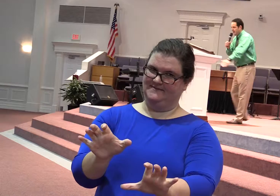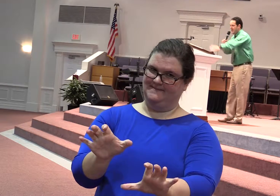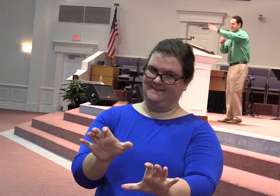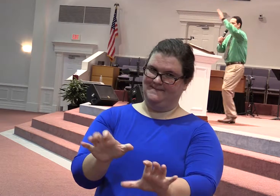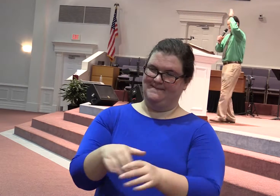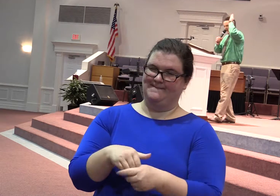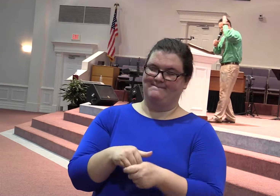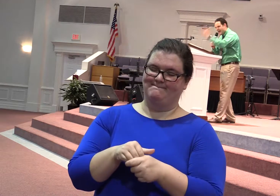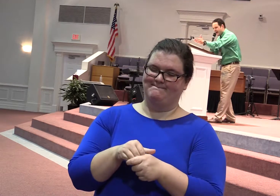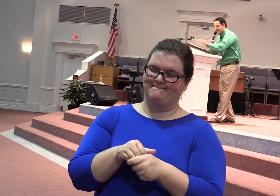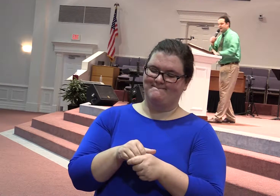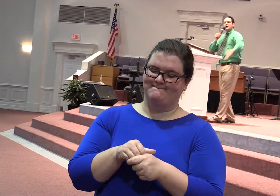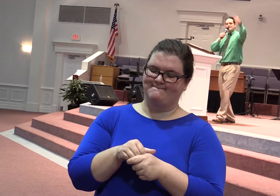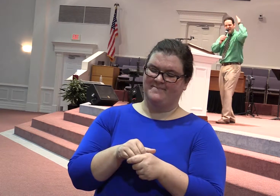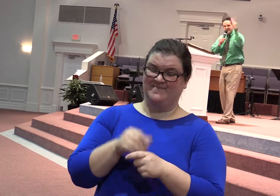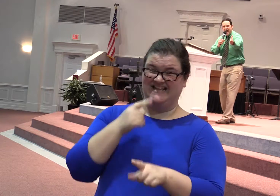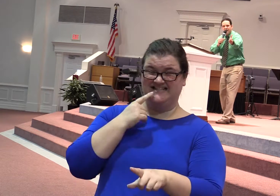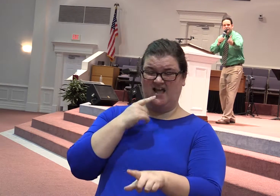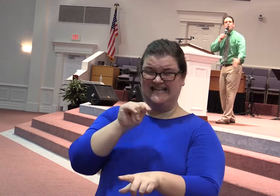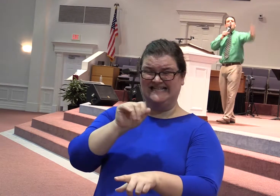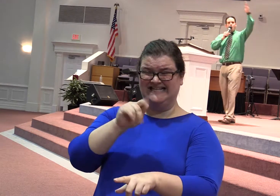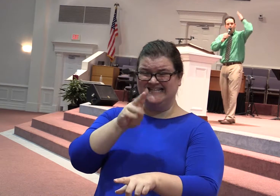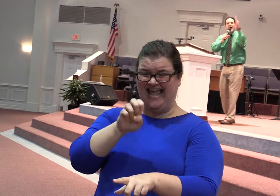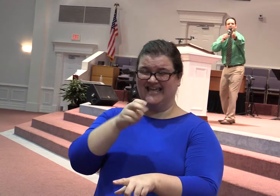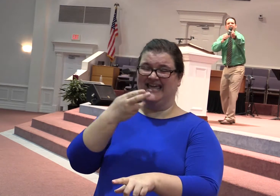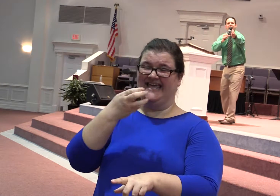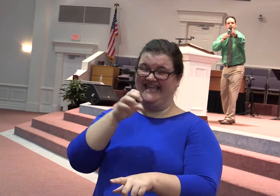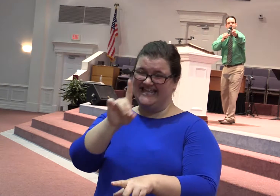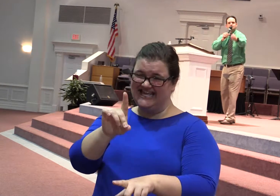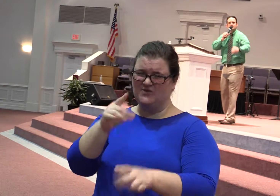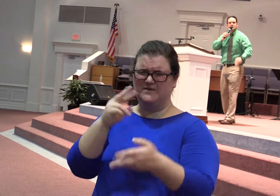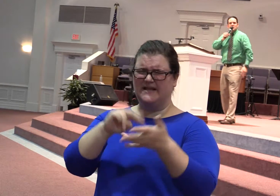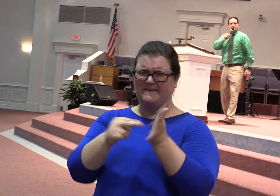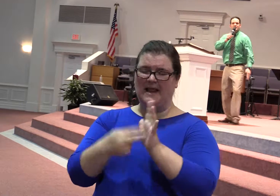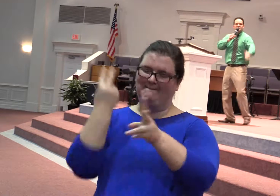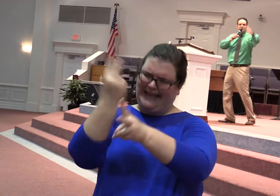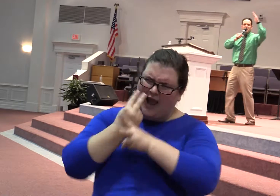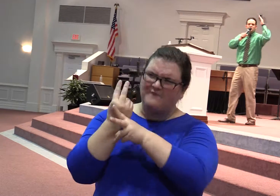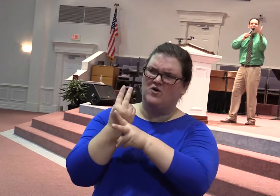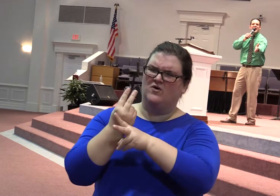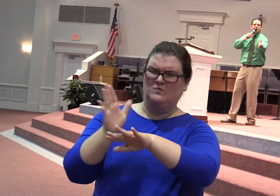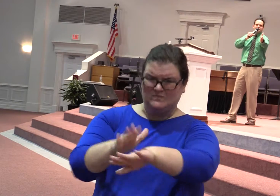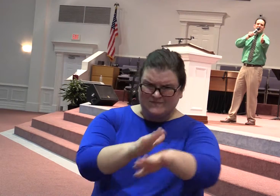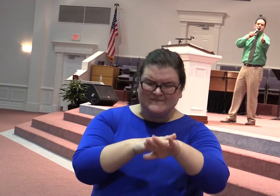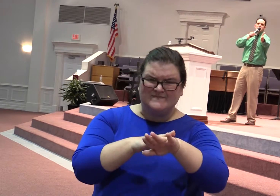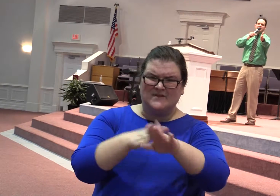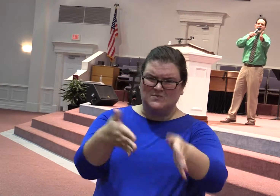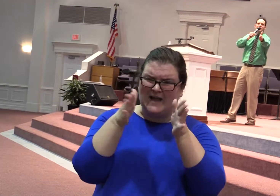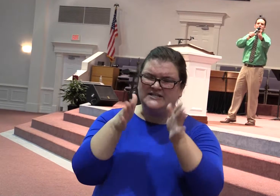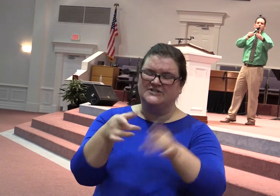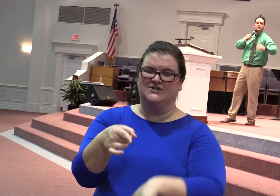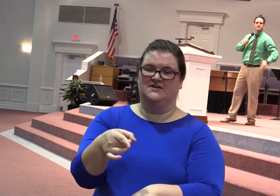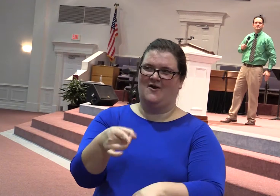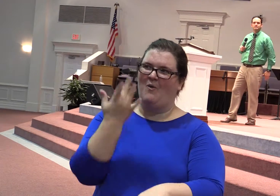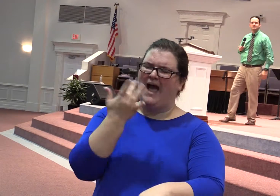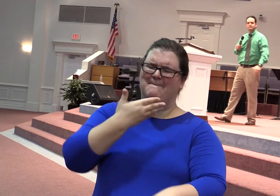He said, take heed, be careful, watch out, for this is the greatest thing you can ever